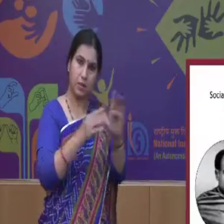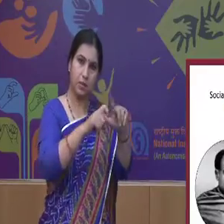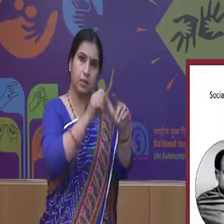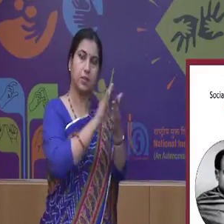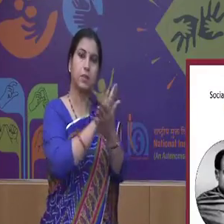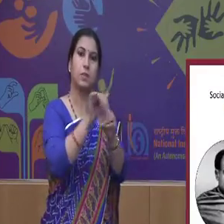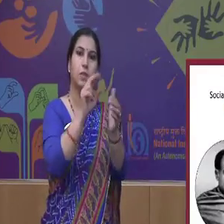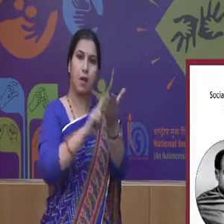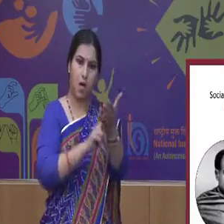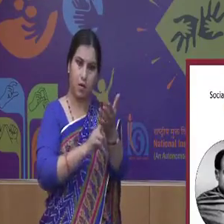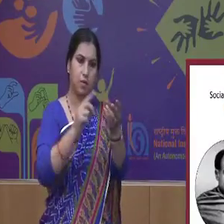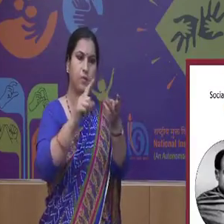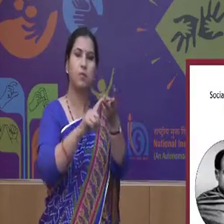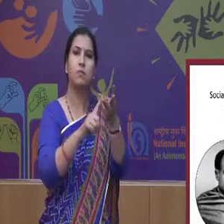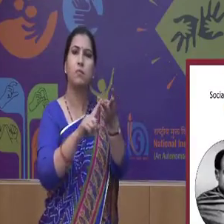Ishwar Chandra Vidyasagar,